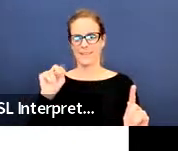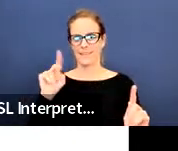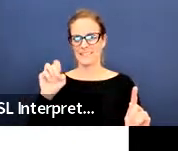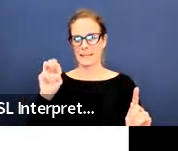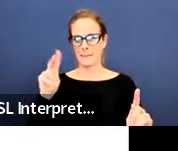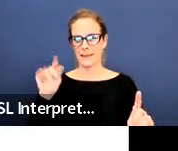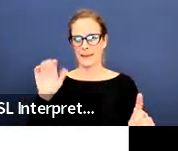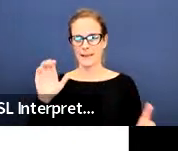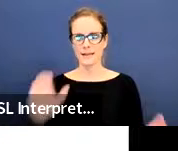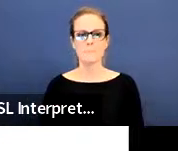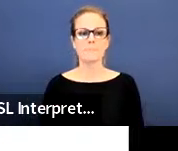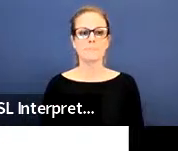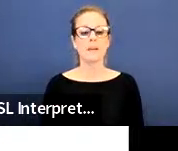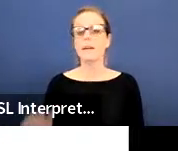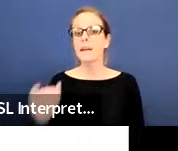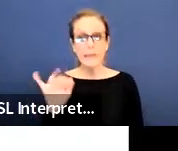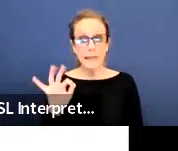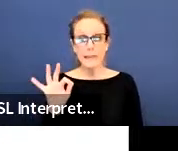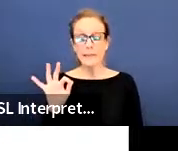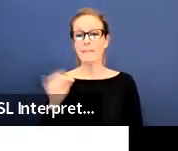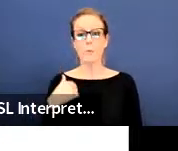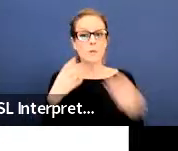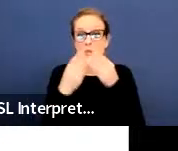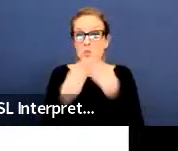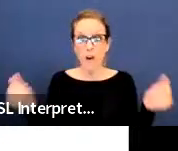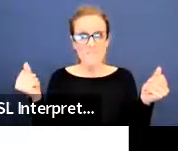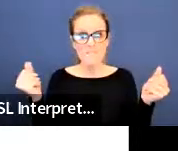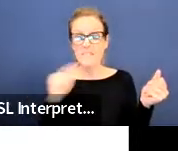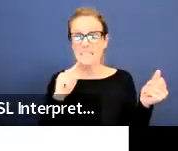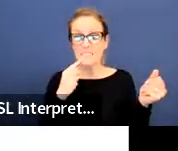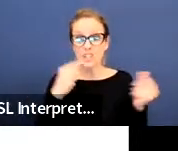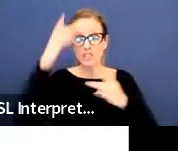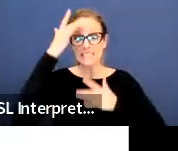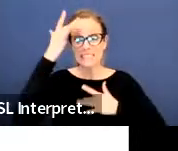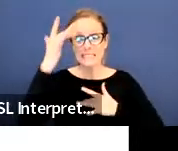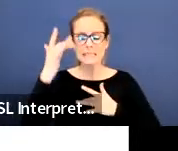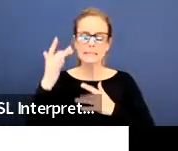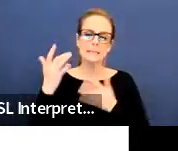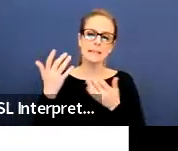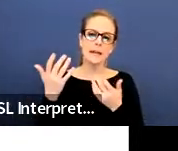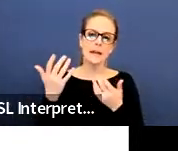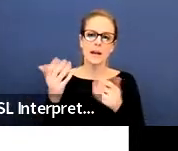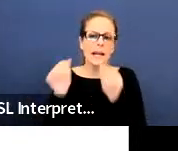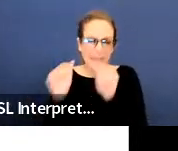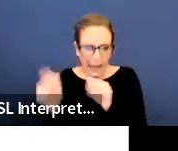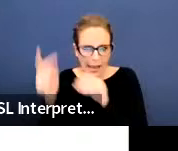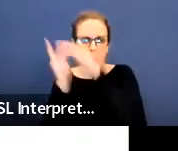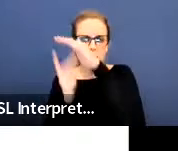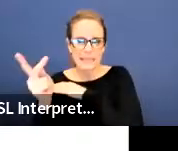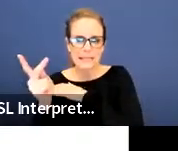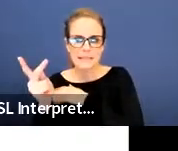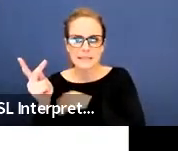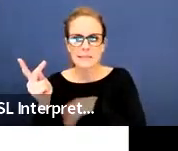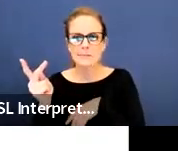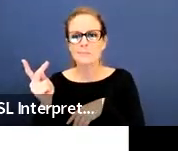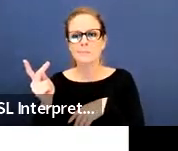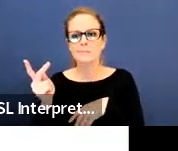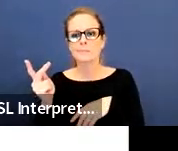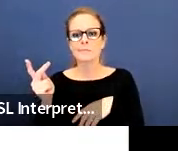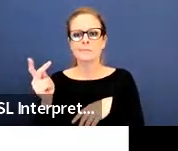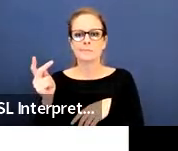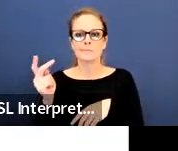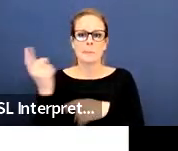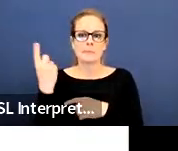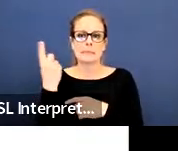I think that even if we saw severe disease, it would happen in a more predictable way, as opposed to sort of seeing something different every few